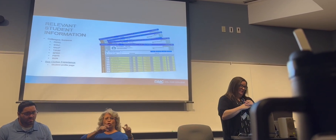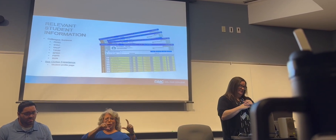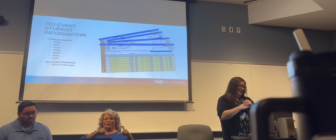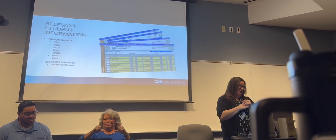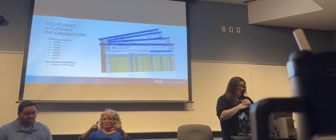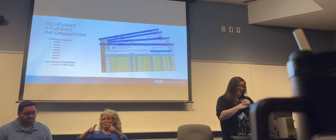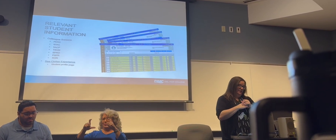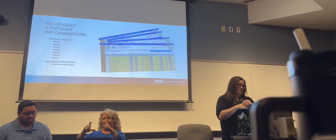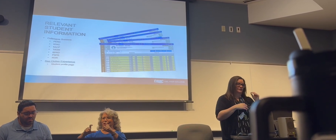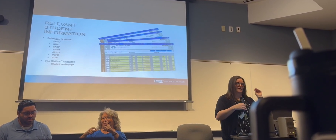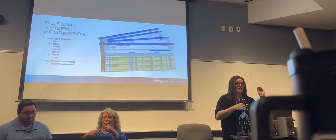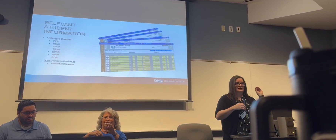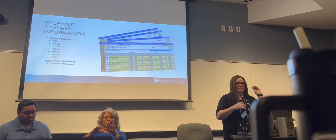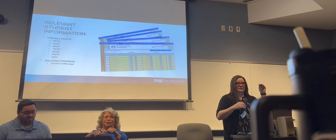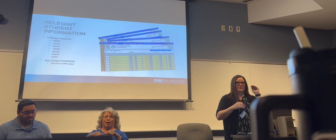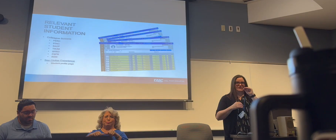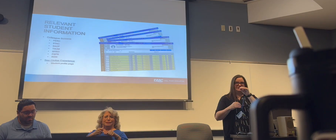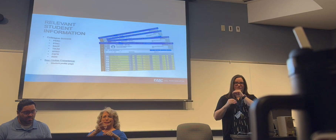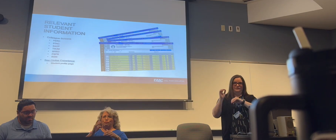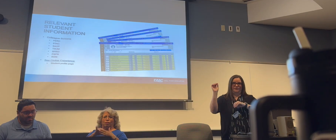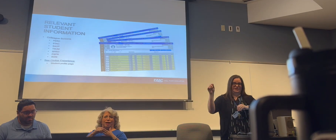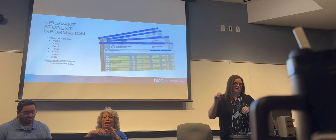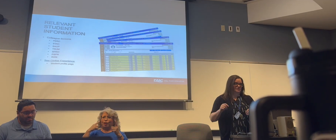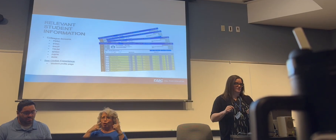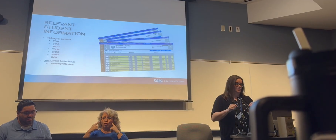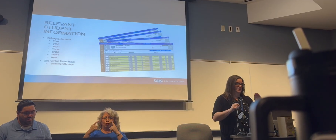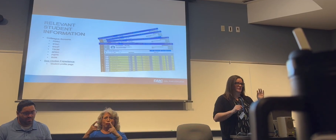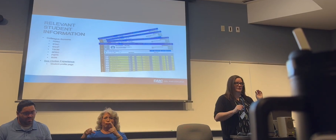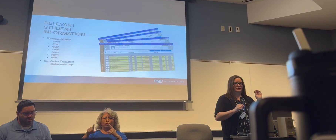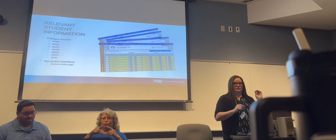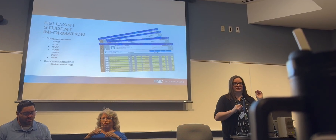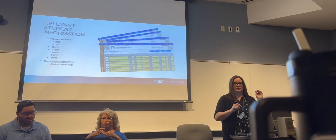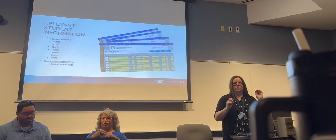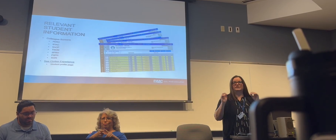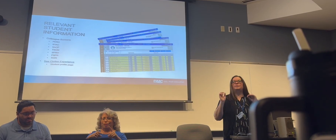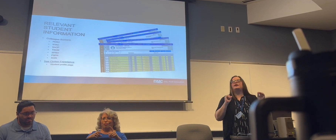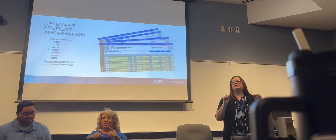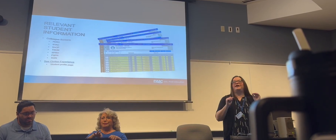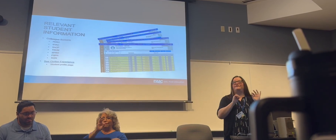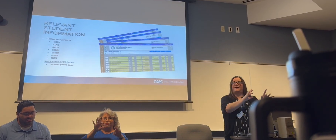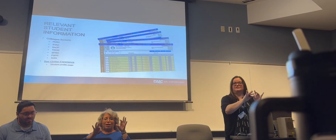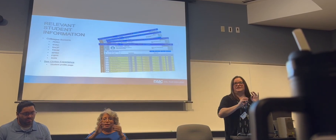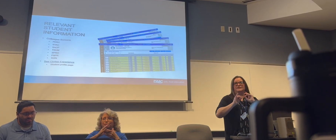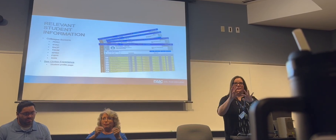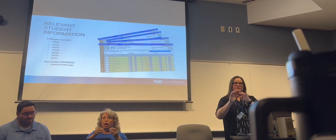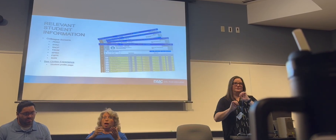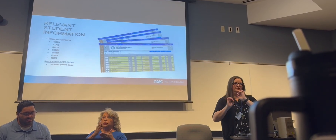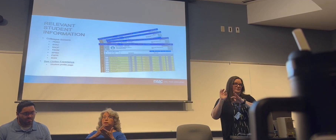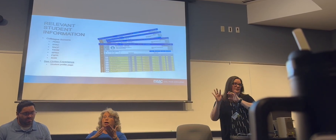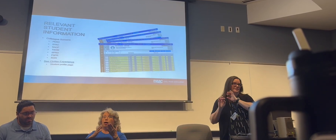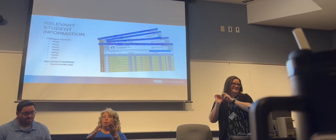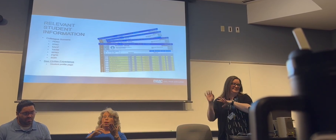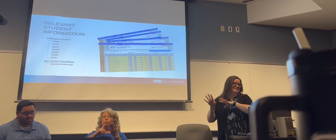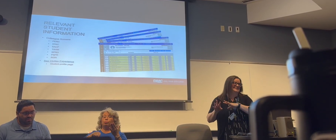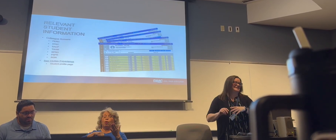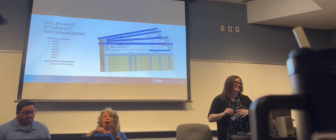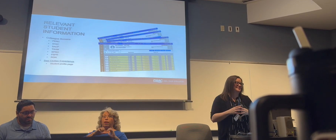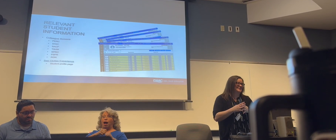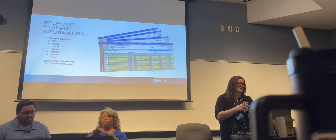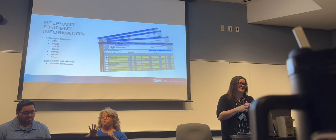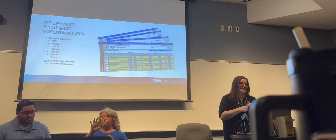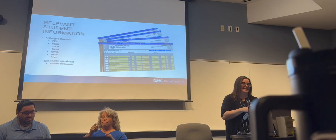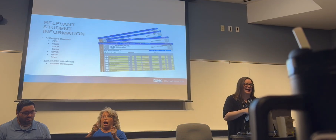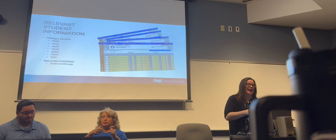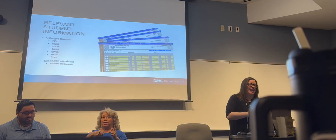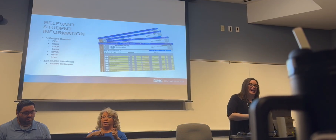typed the ones that I heard about to find little pieces of information. And they're really proud of how fast they can go to all these screens. I